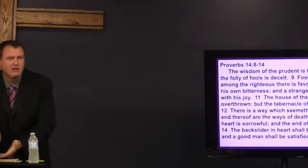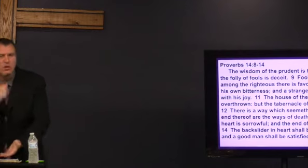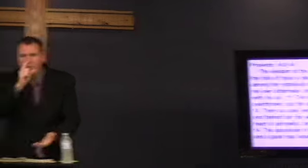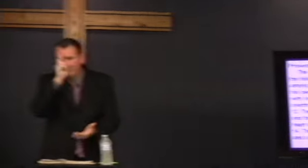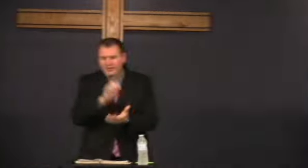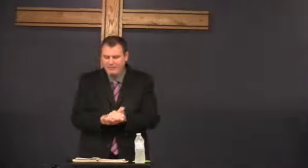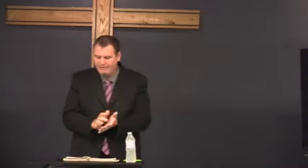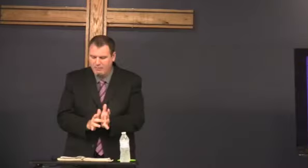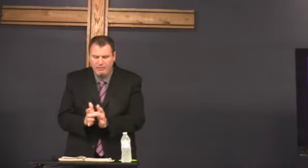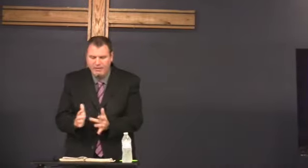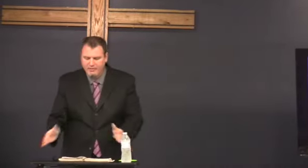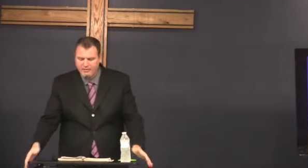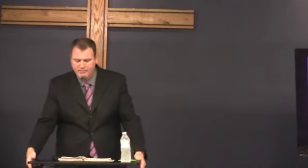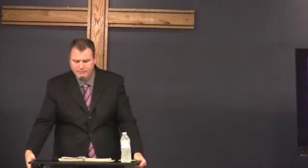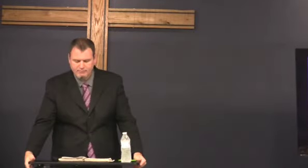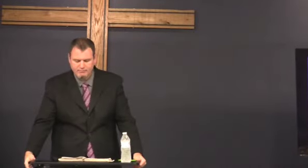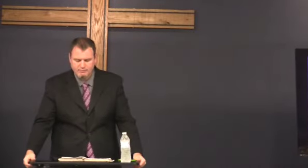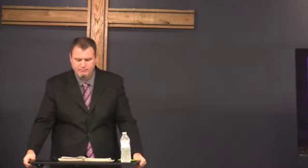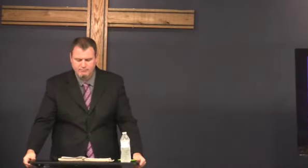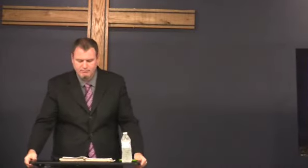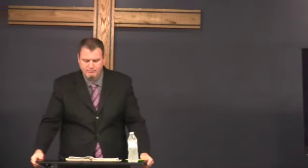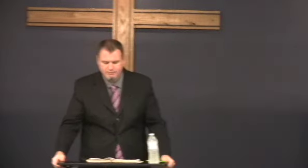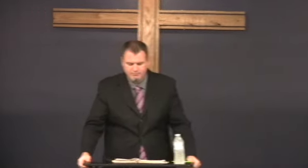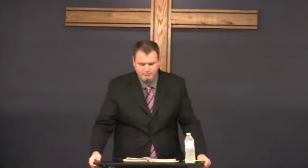Because nobody believes in the Bible.